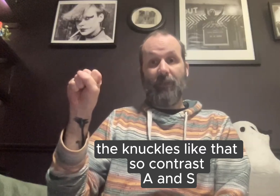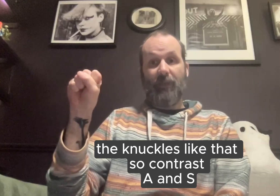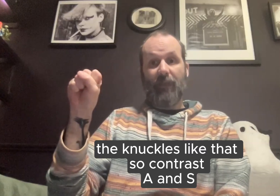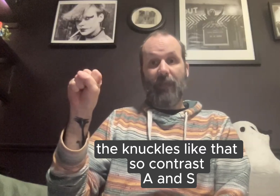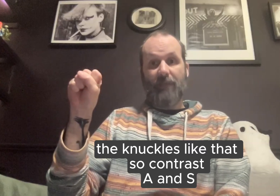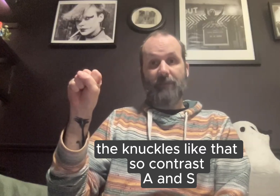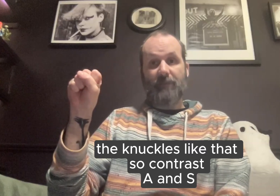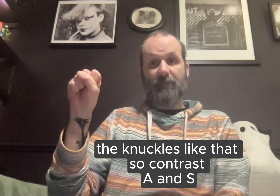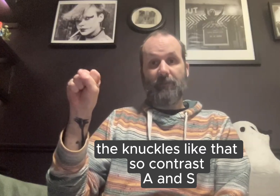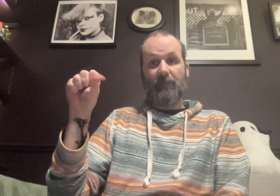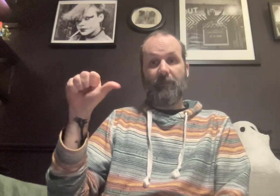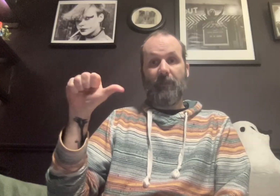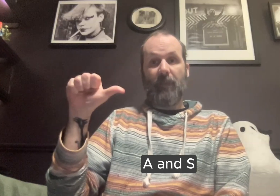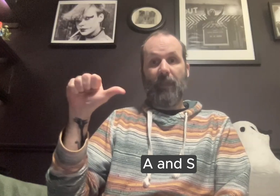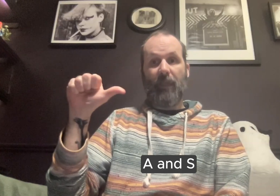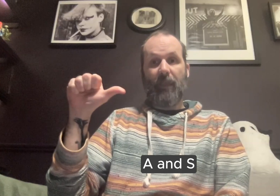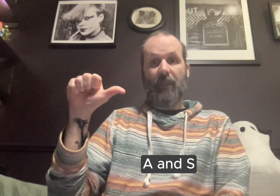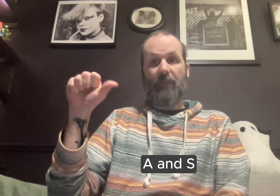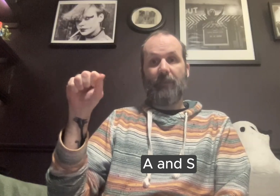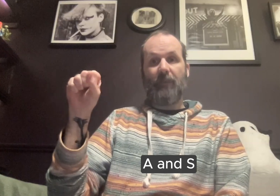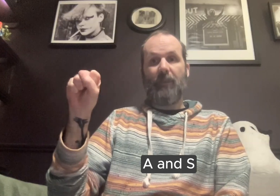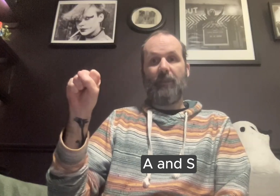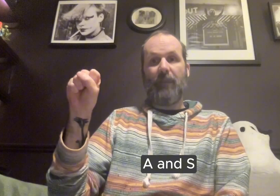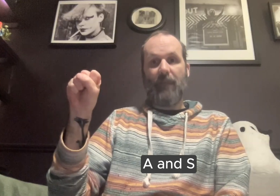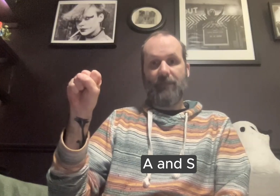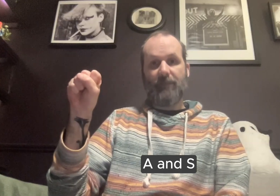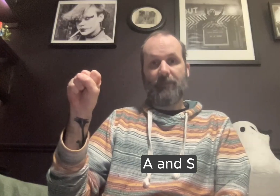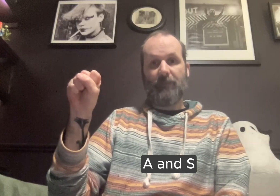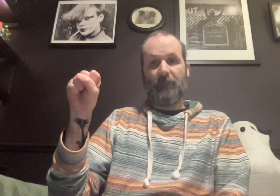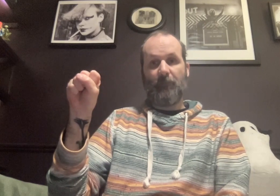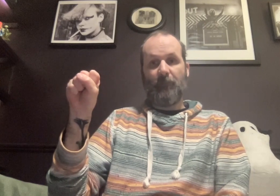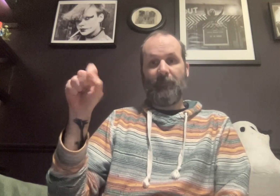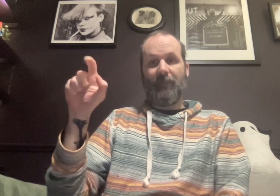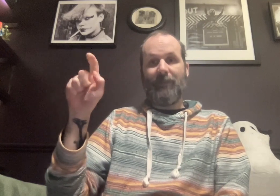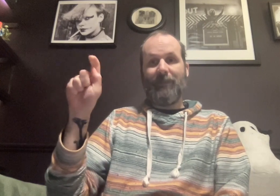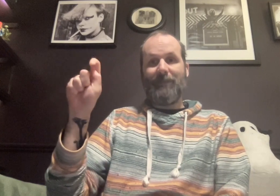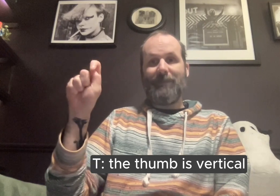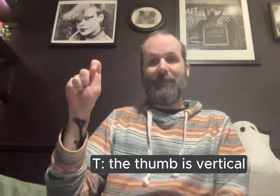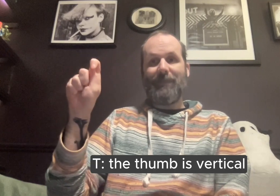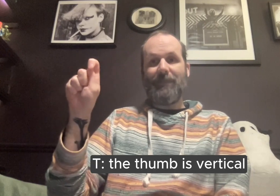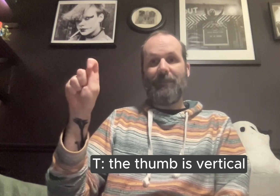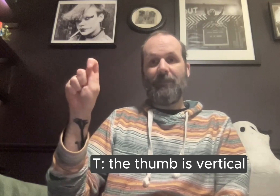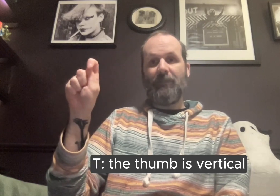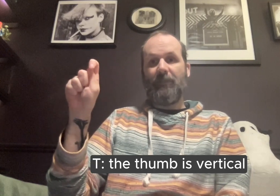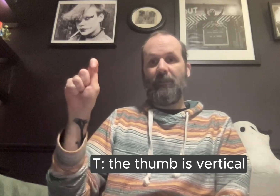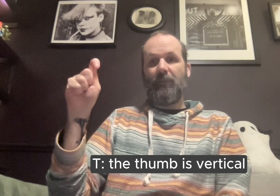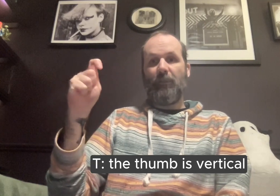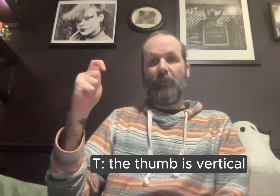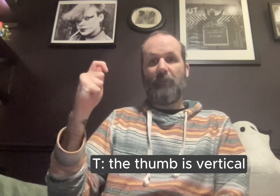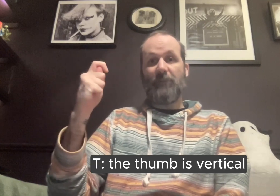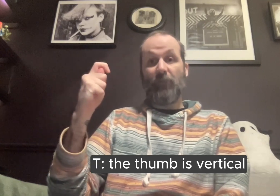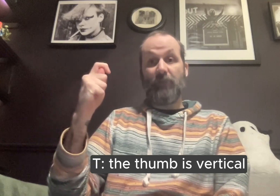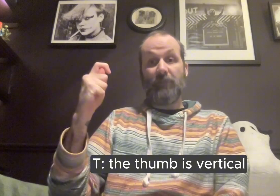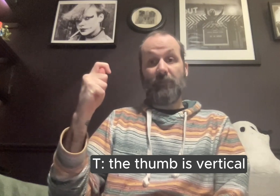and S, A and S. T, the thumb is